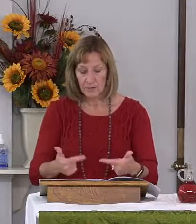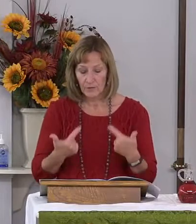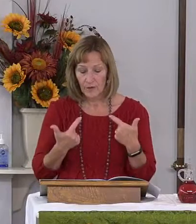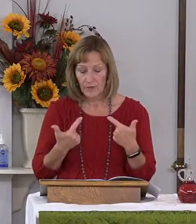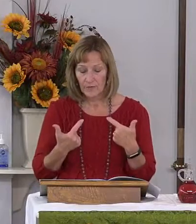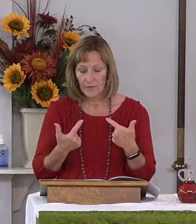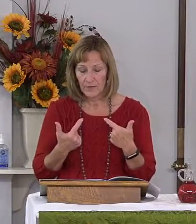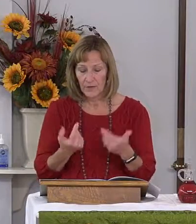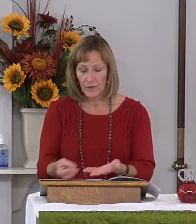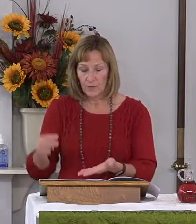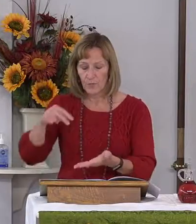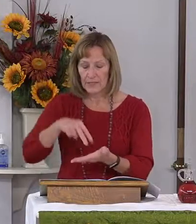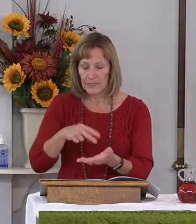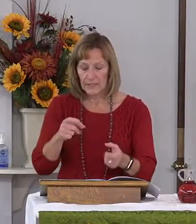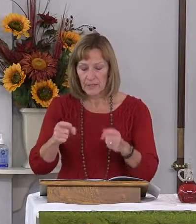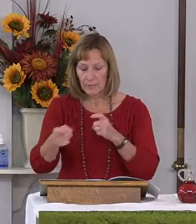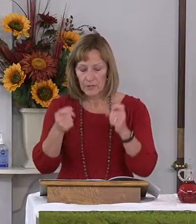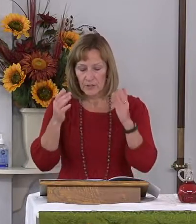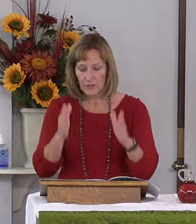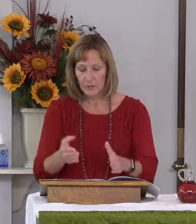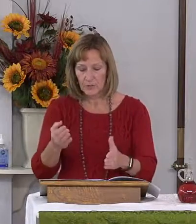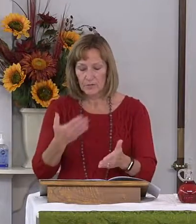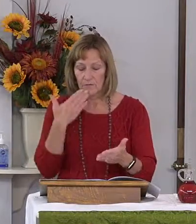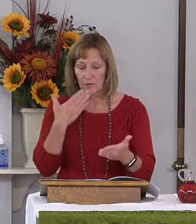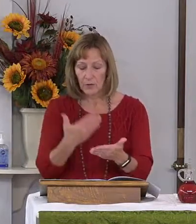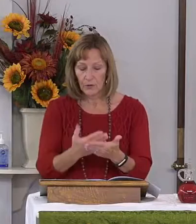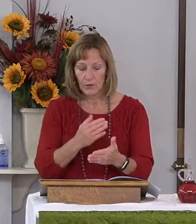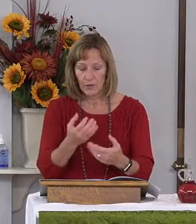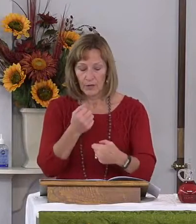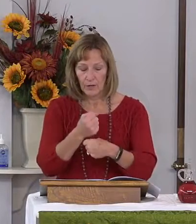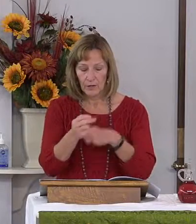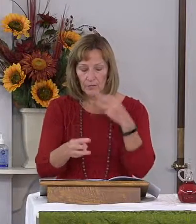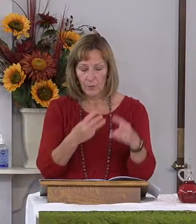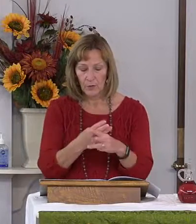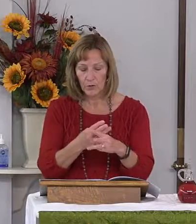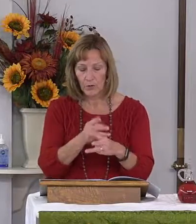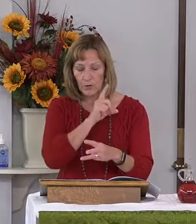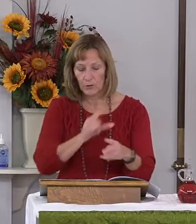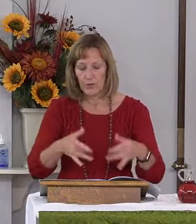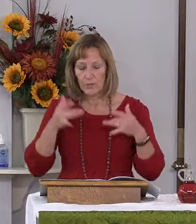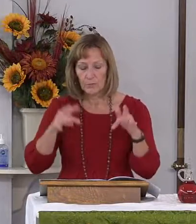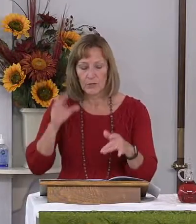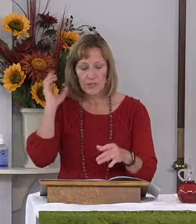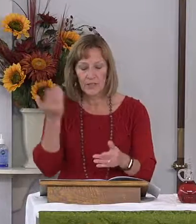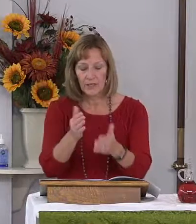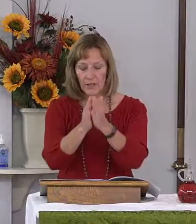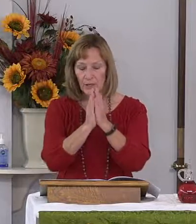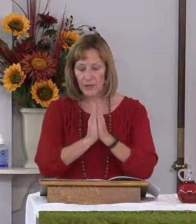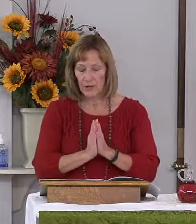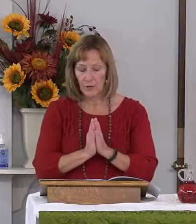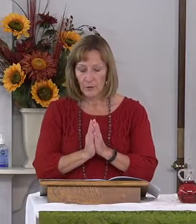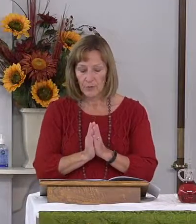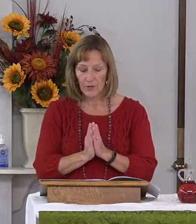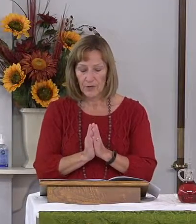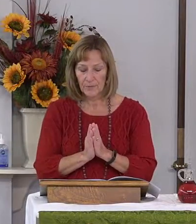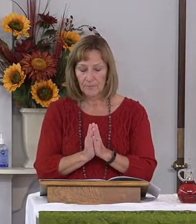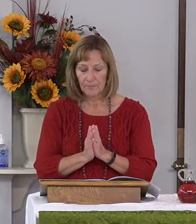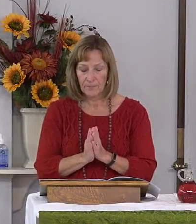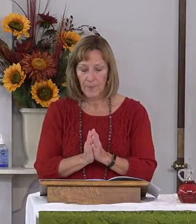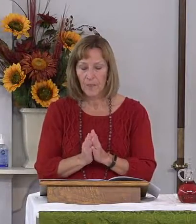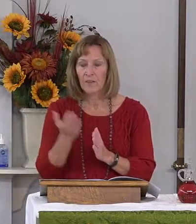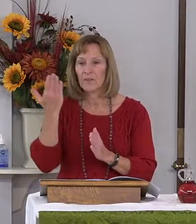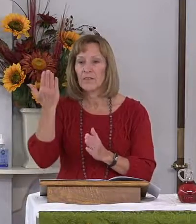to thrive and raise up stewards for the well-being of creation. Lord, in your mercy. Hear our